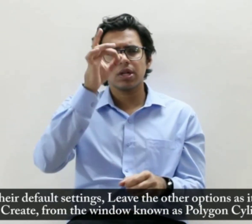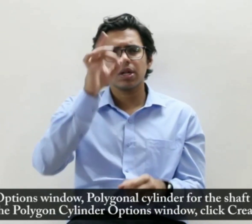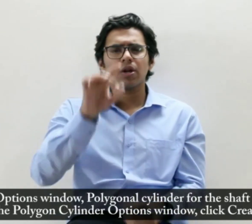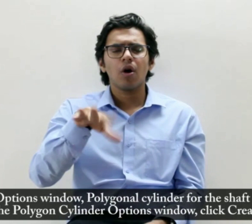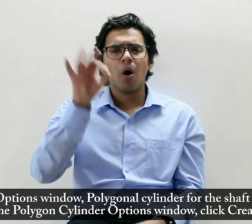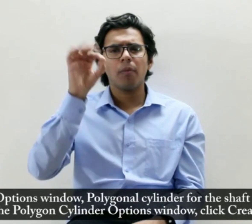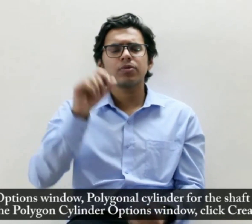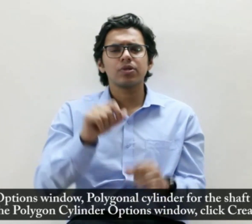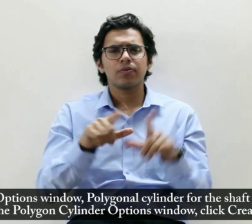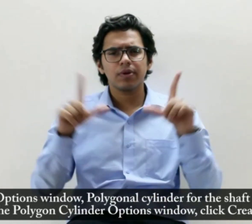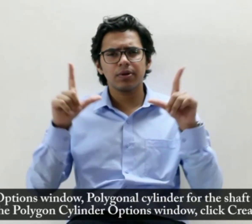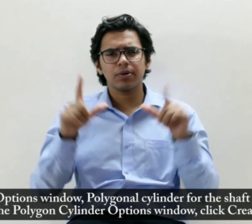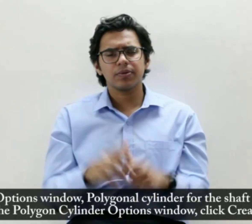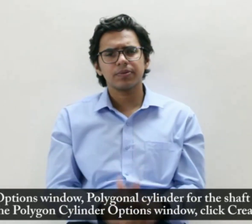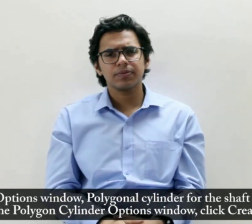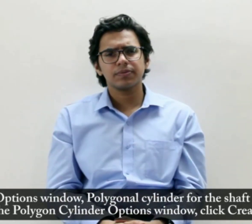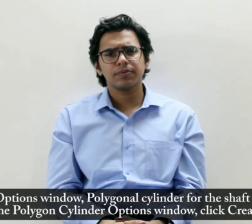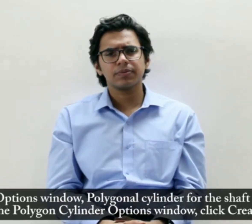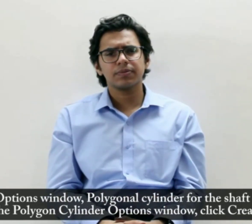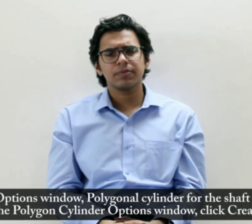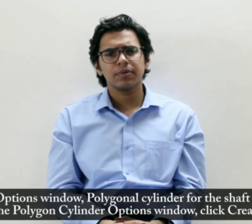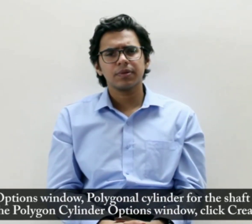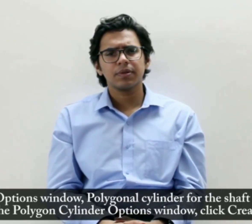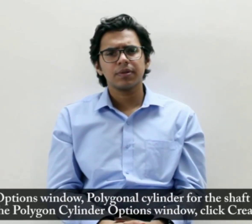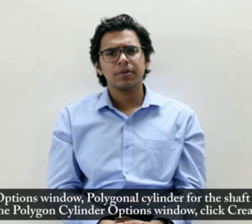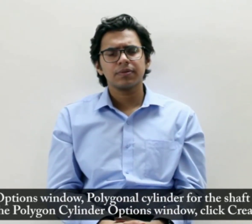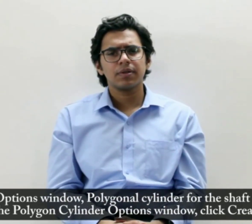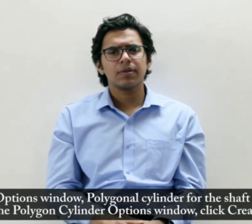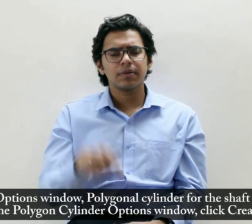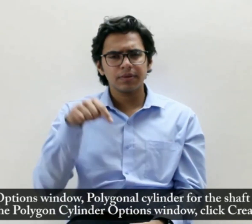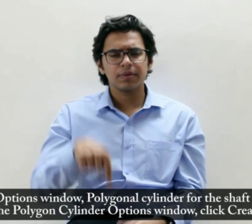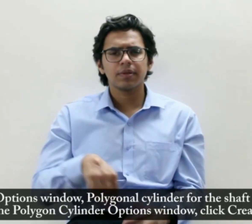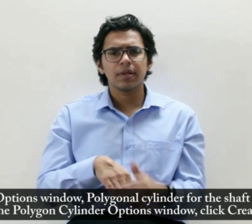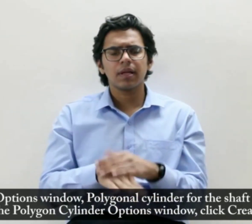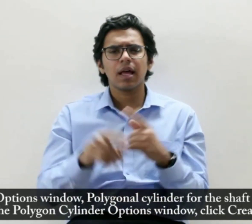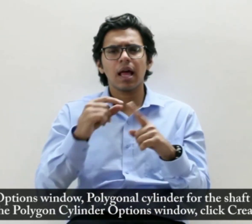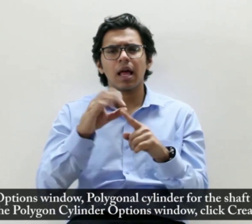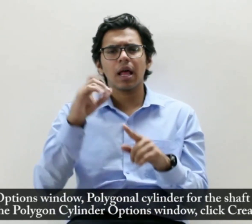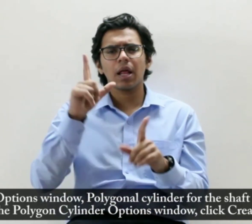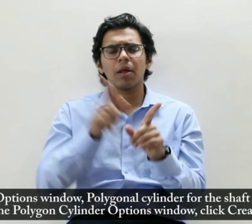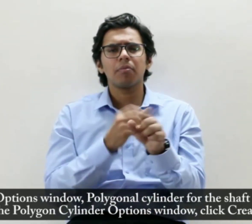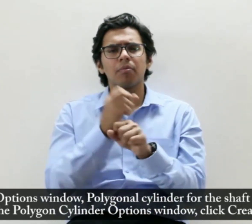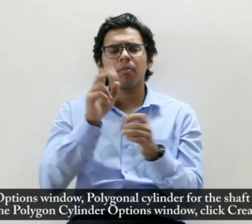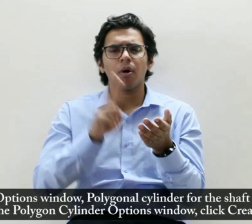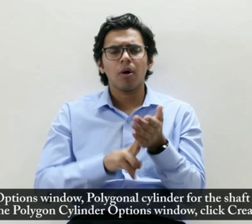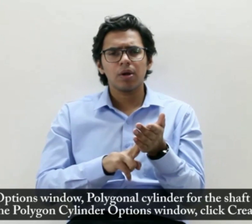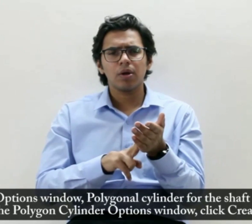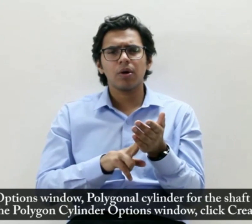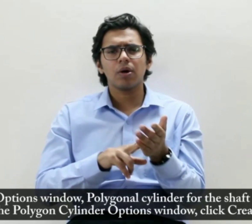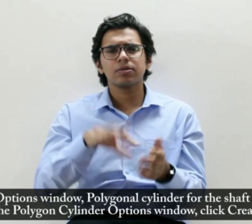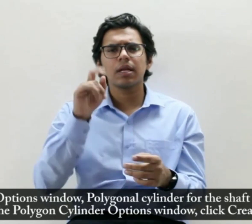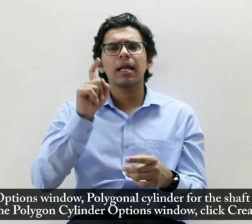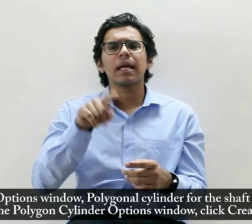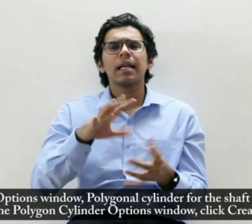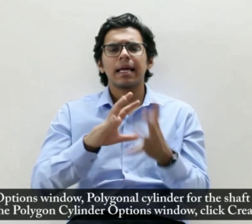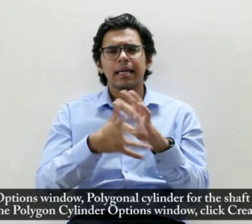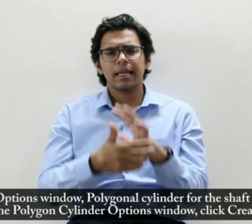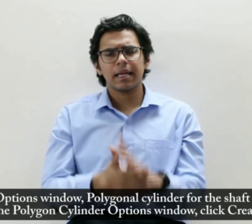Options window, Polygonal Cylinder for the shaft in the Polygon Cylinder options window. Click